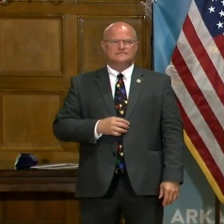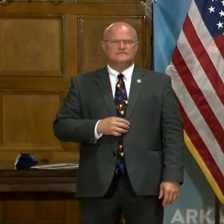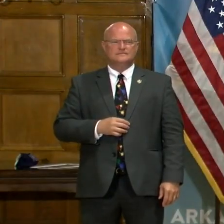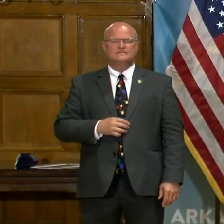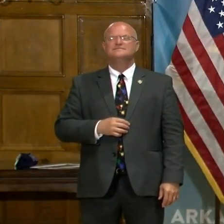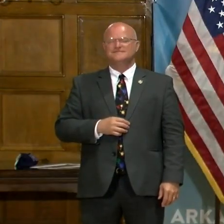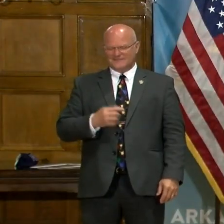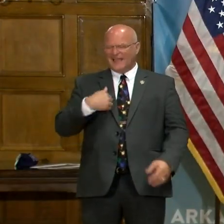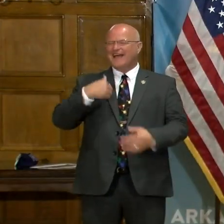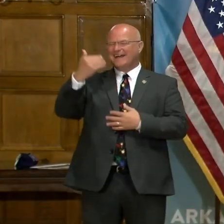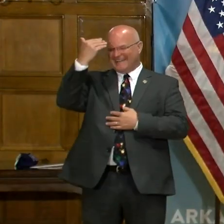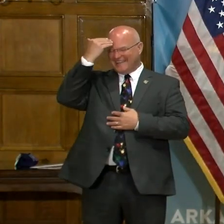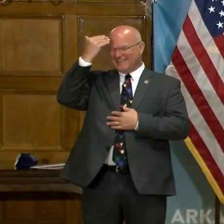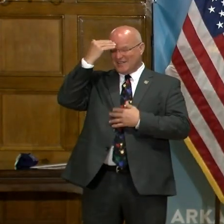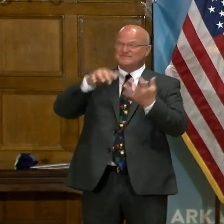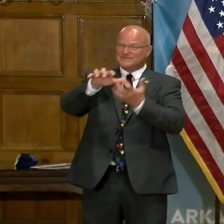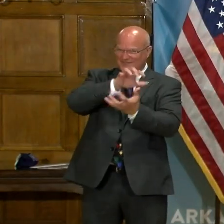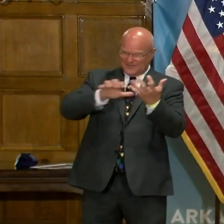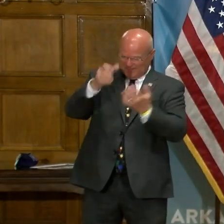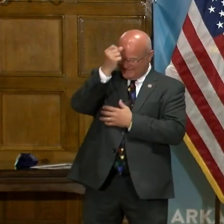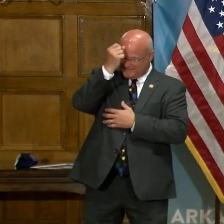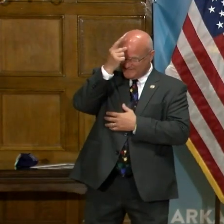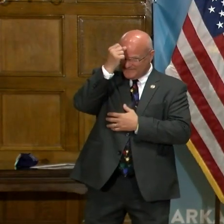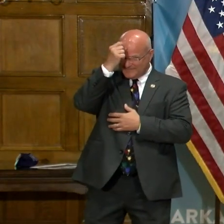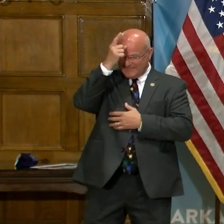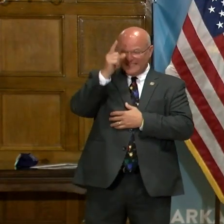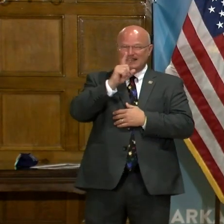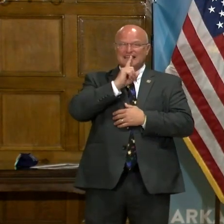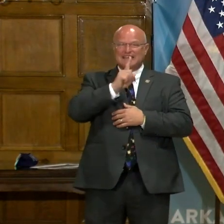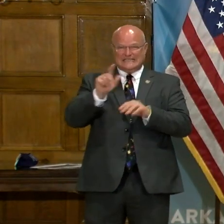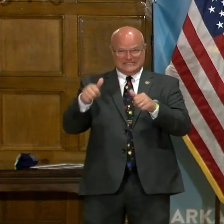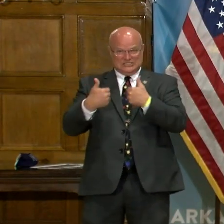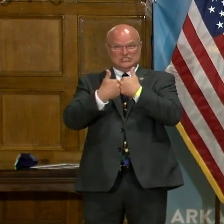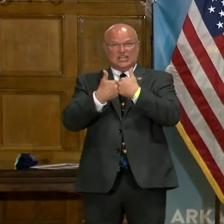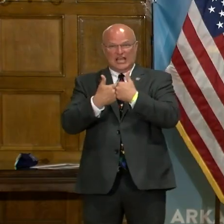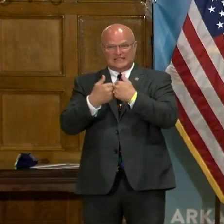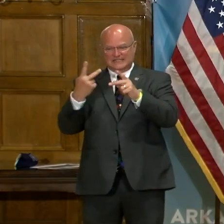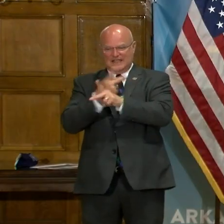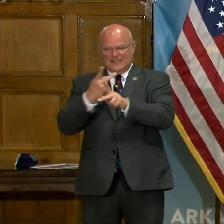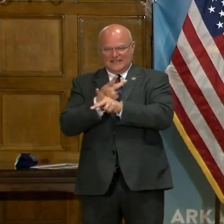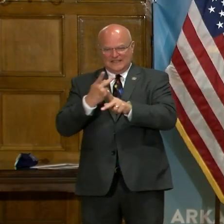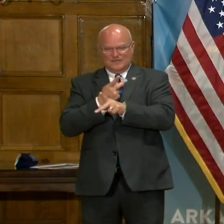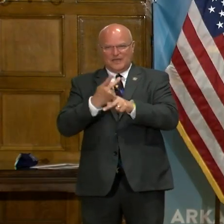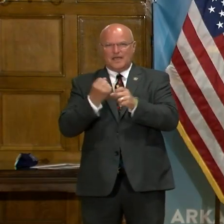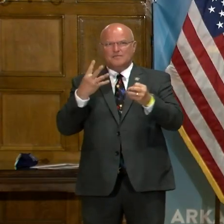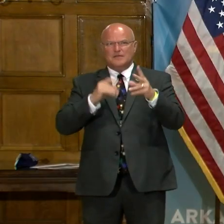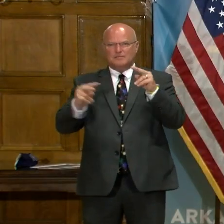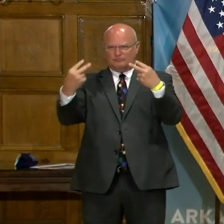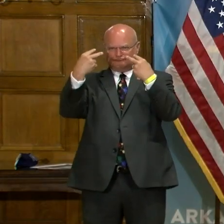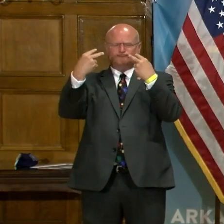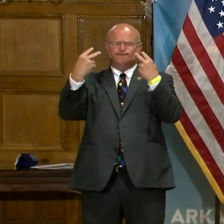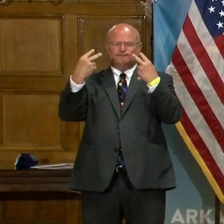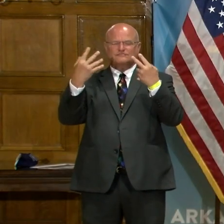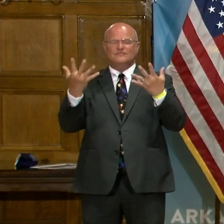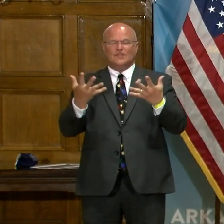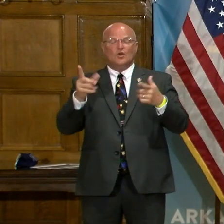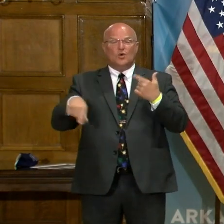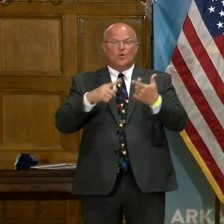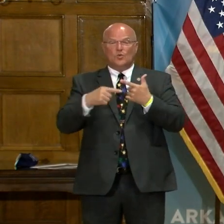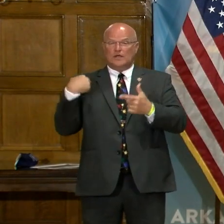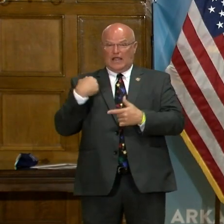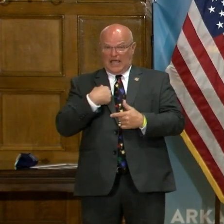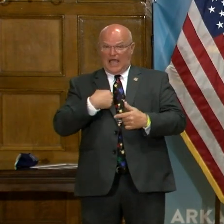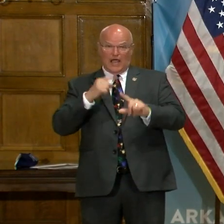Yes, I know this is confusing, and I know that it's challenged the math of many journalists. When I